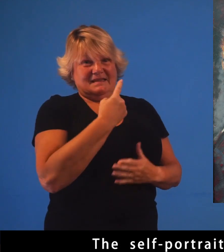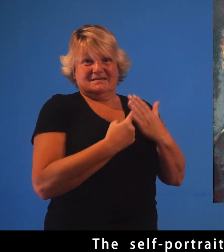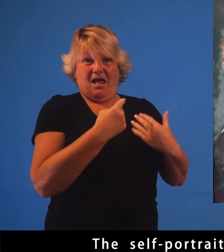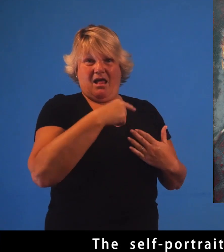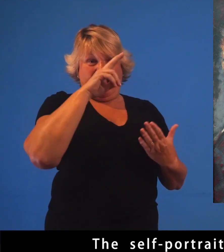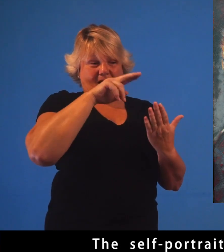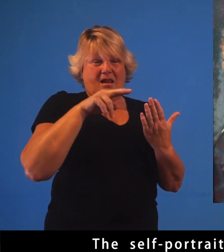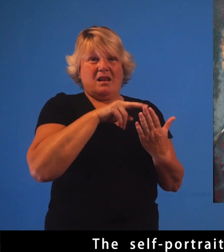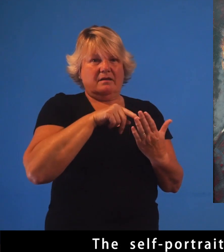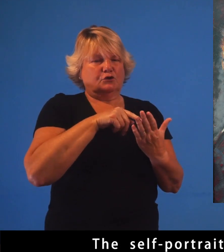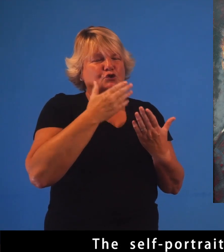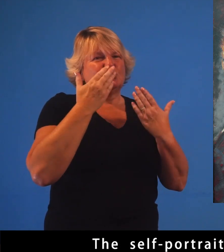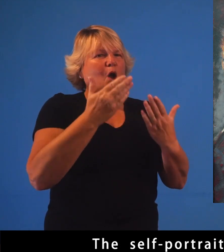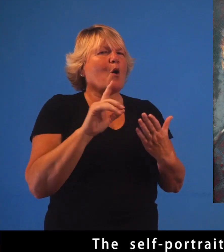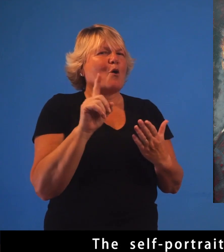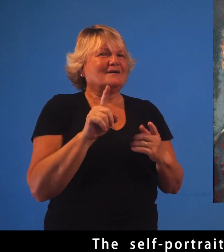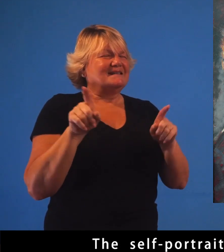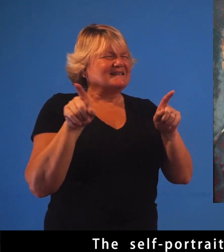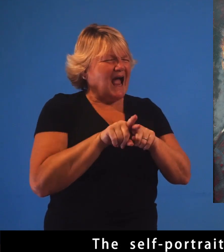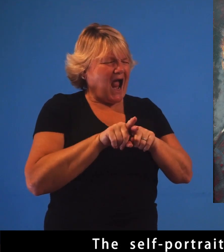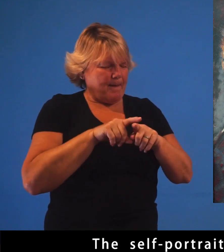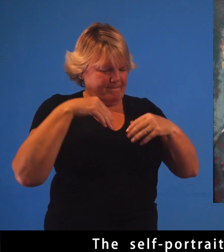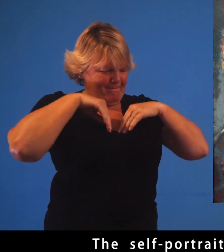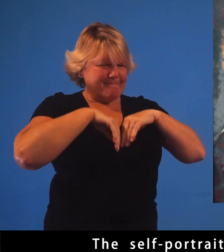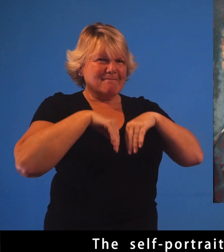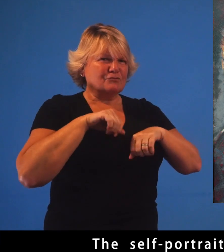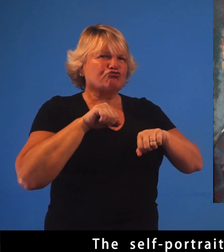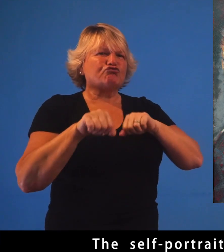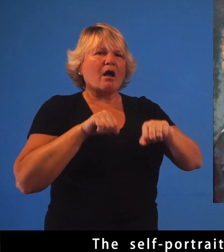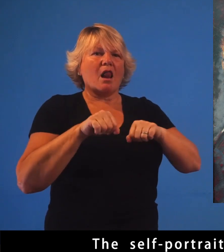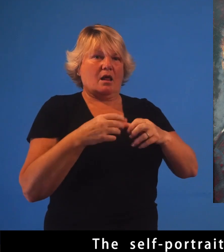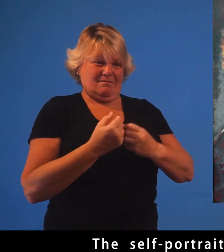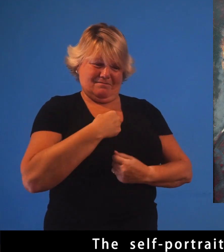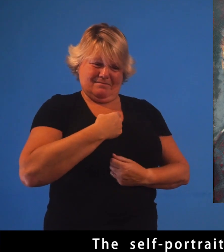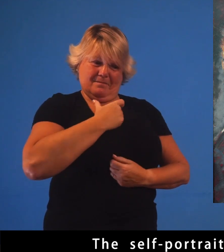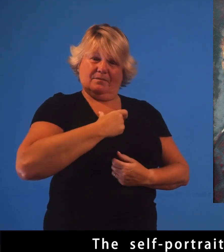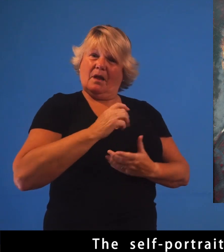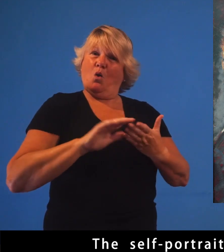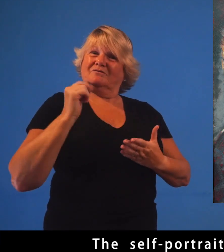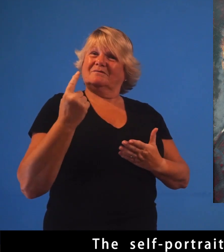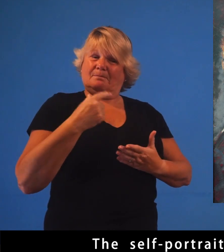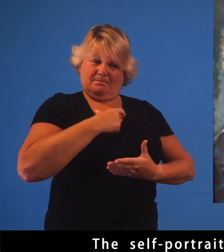The self-portrait expresses the same struggles within Howson's own personality,